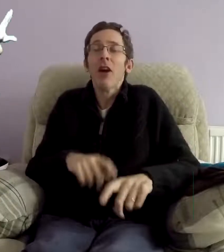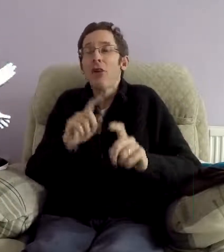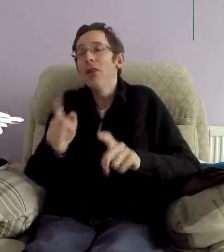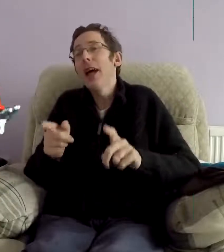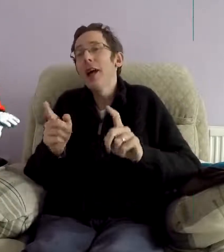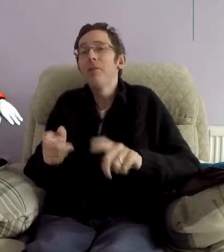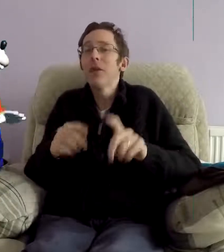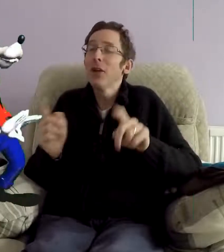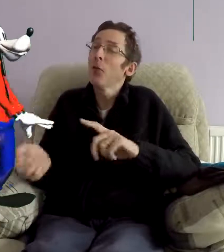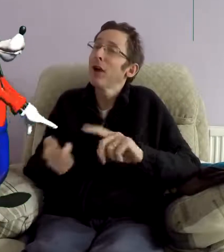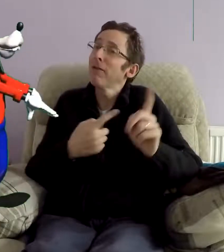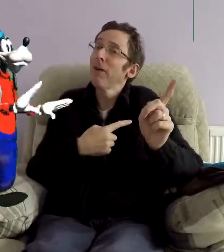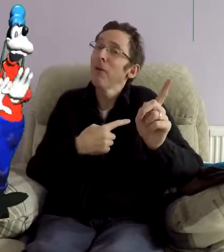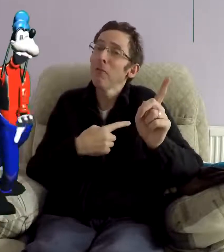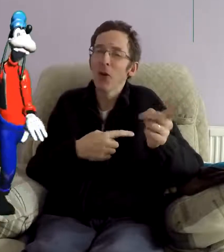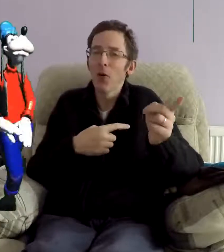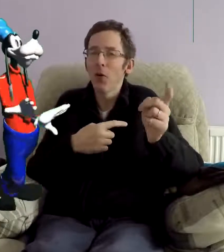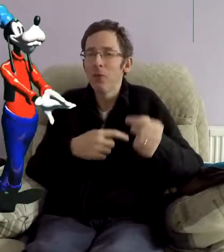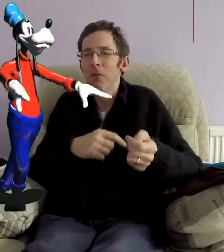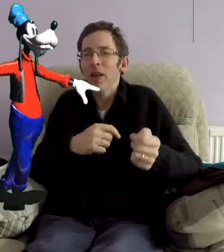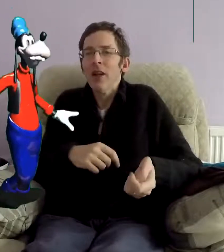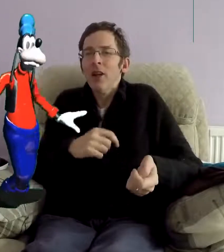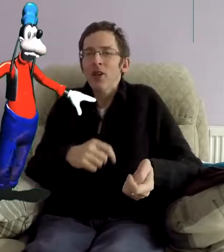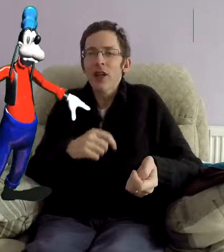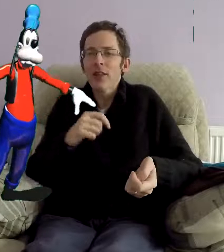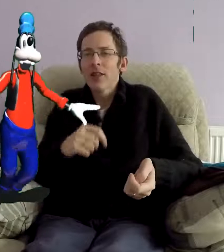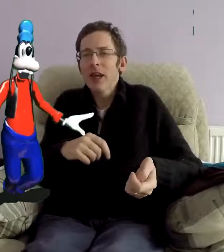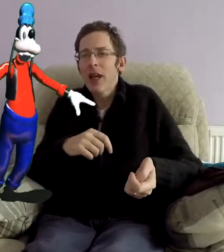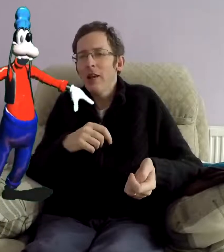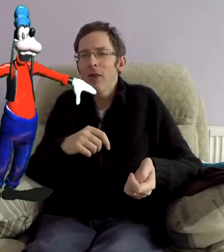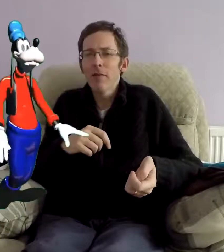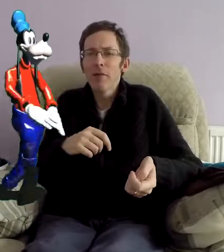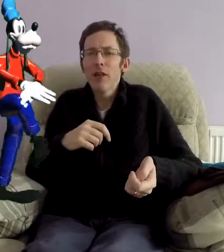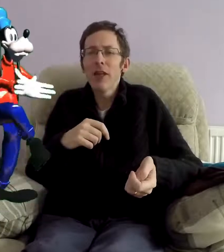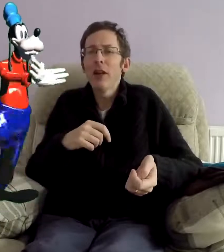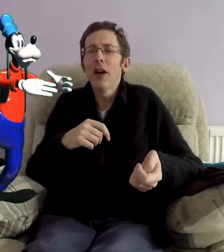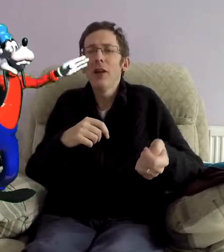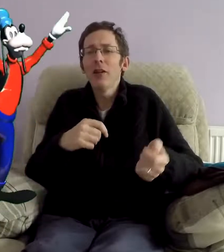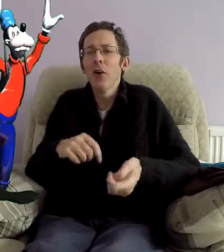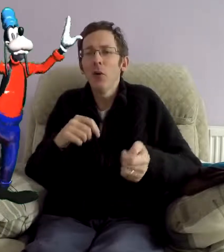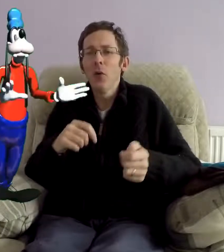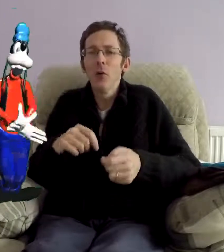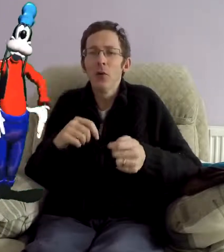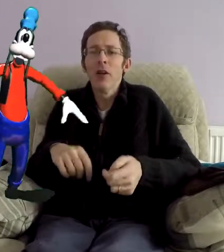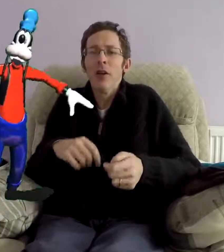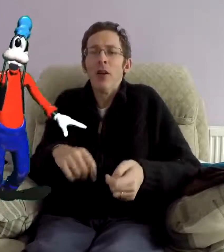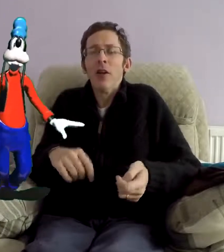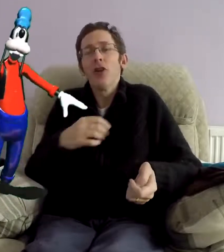You led me away from home just to save you from being alone. You